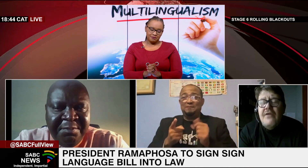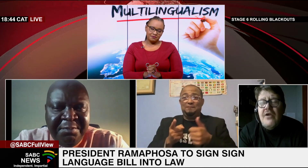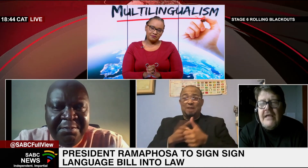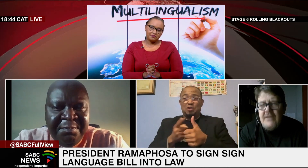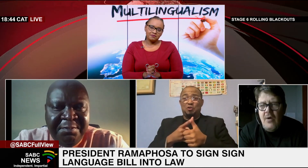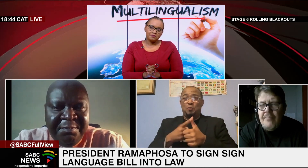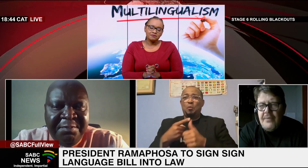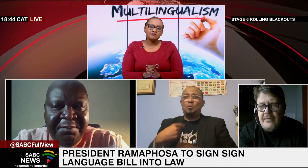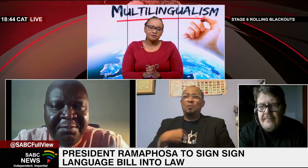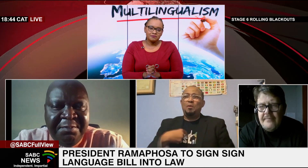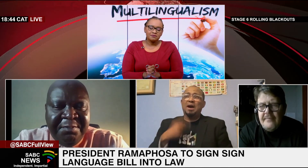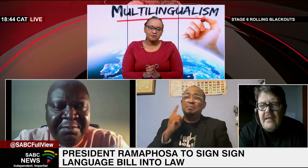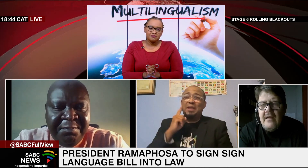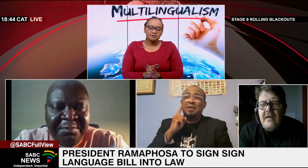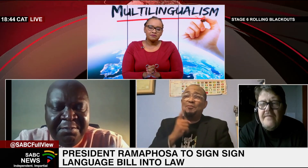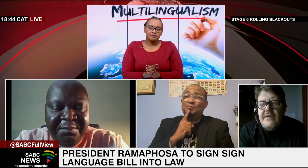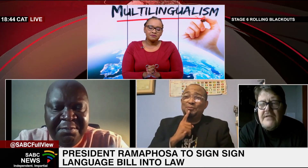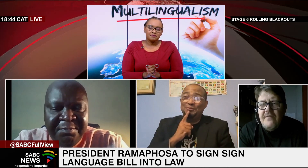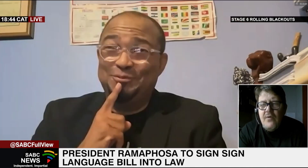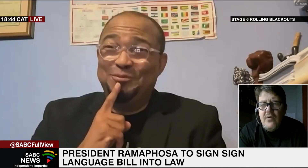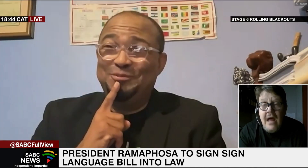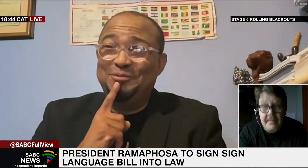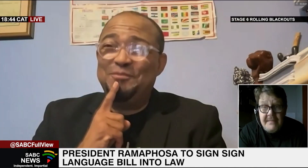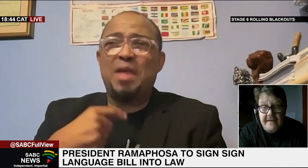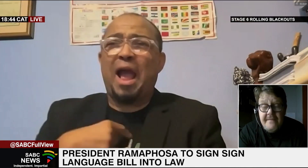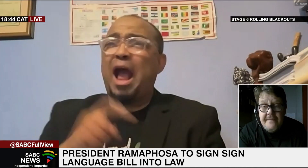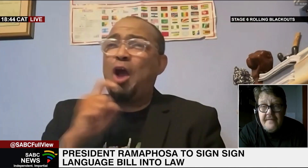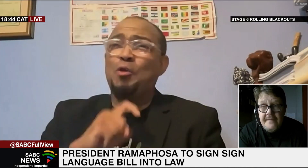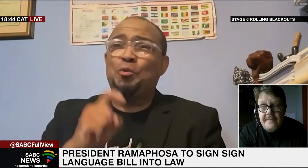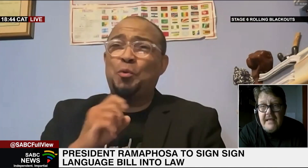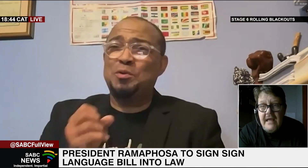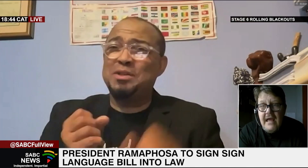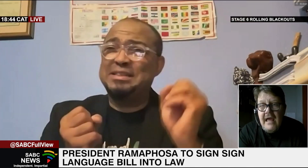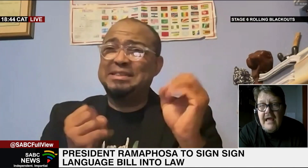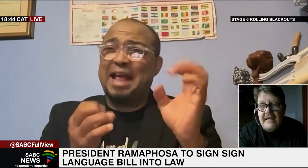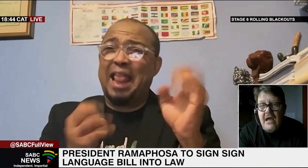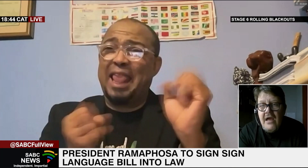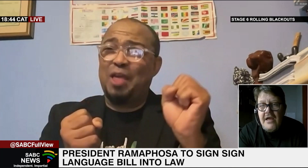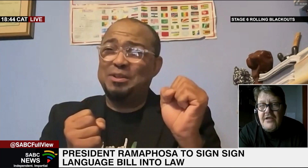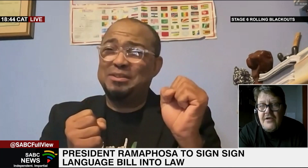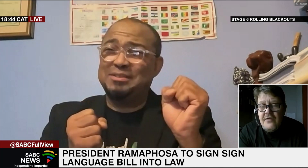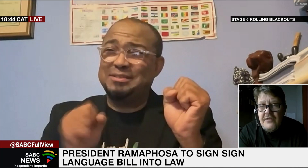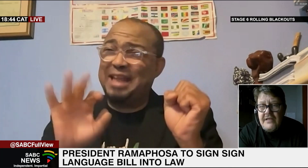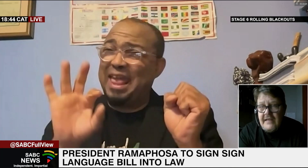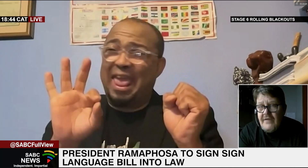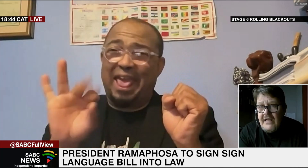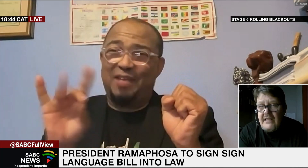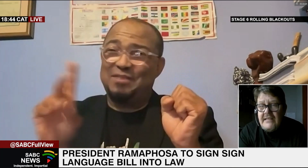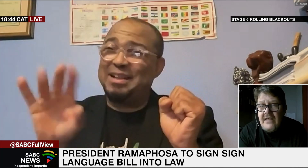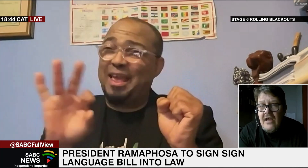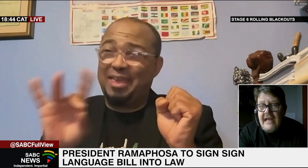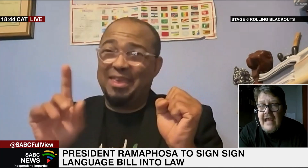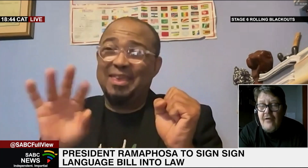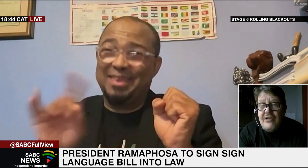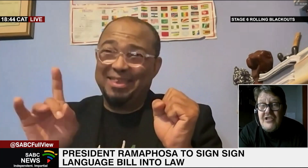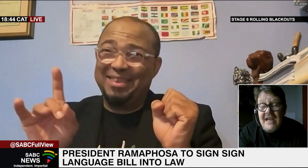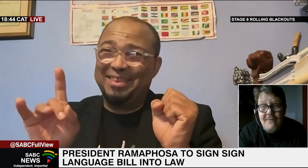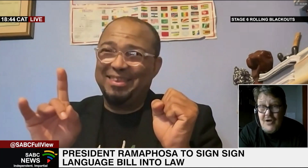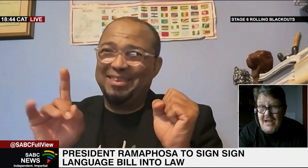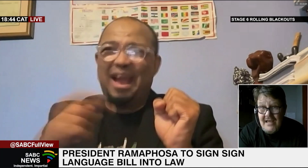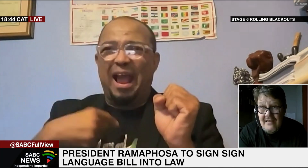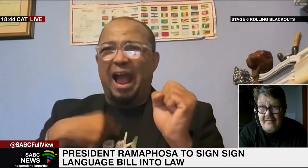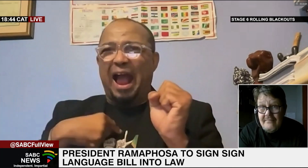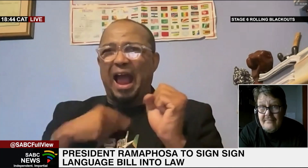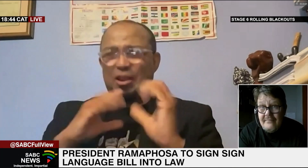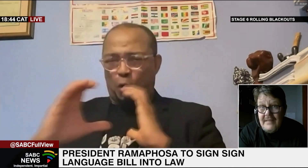To give you an example, first of all, I'm deaf and I use South African Sign Language